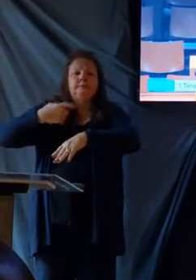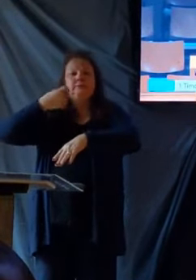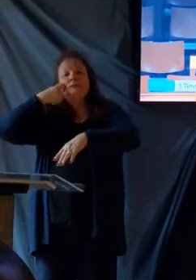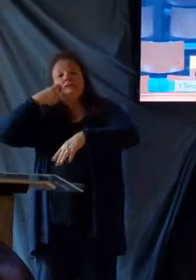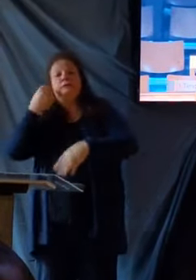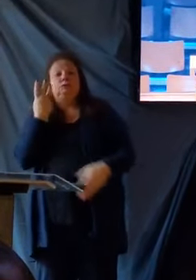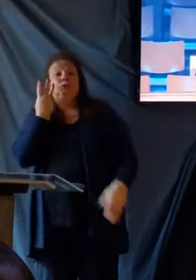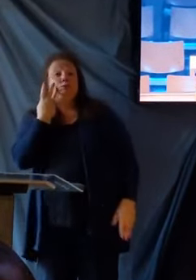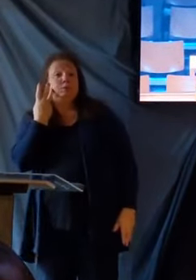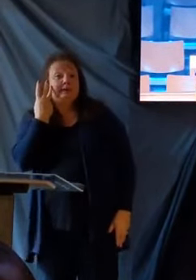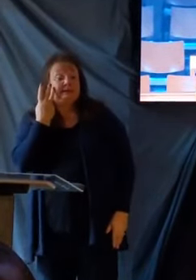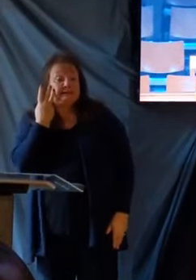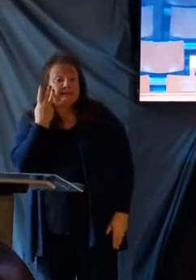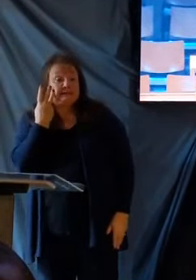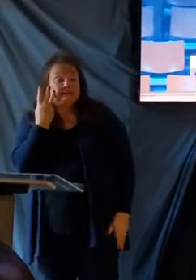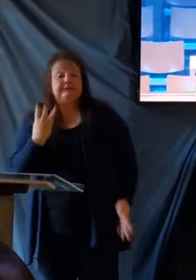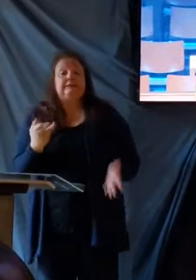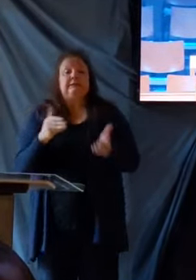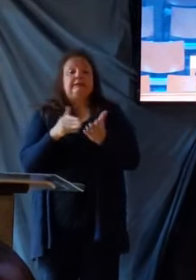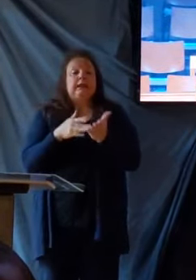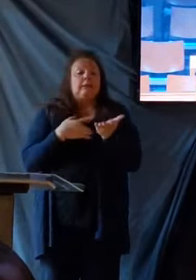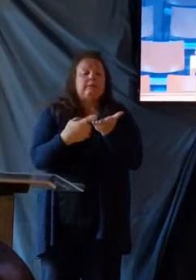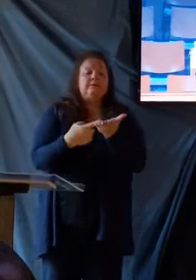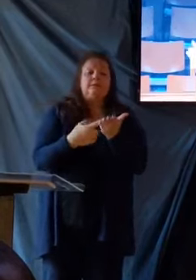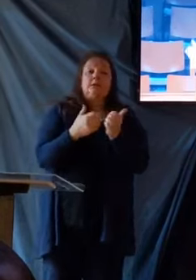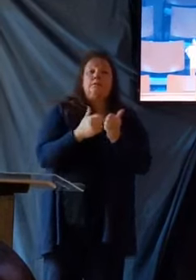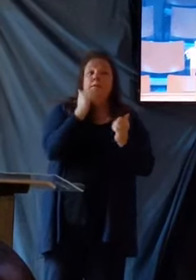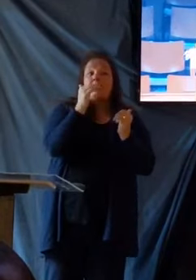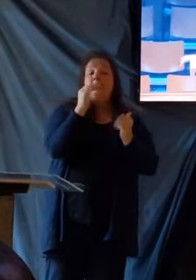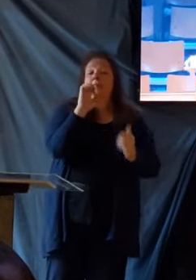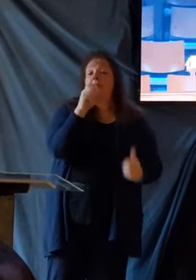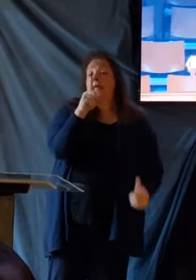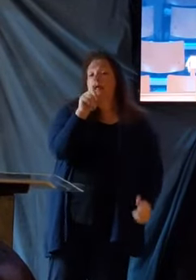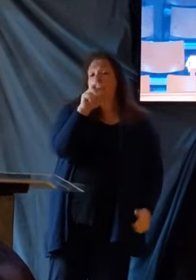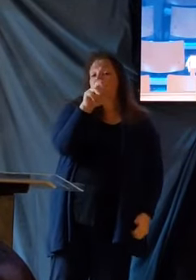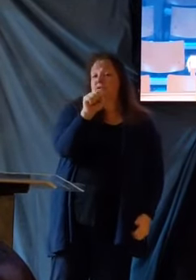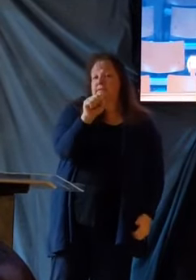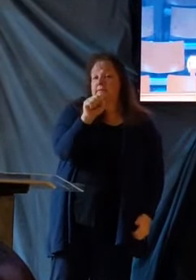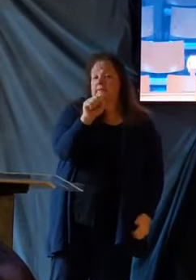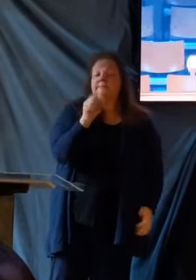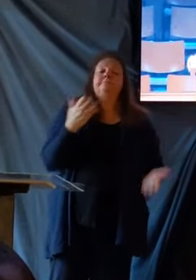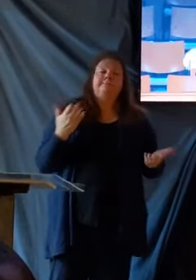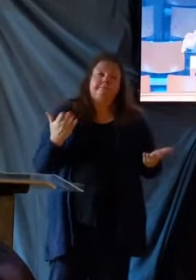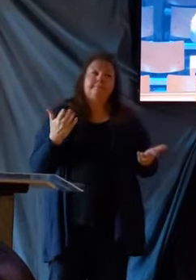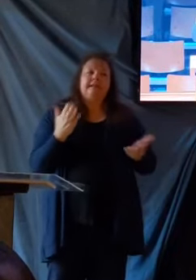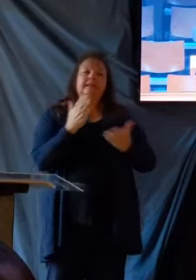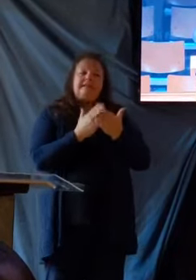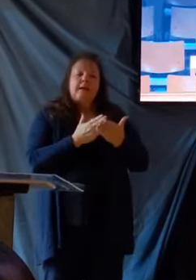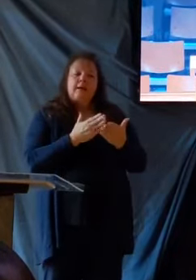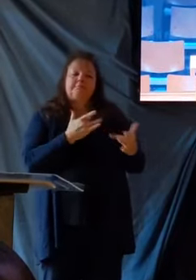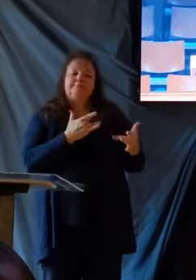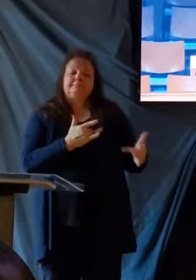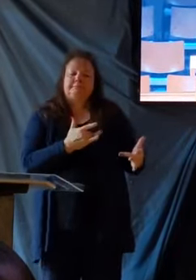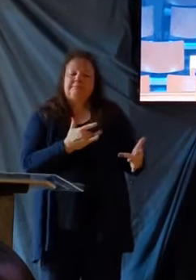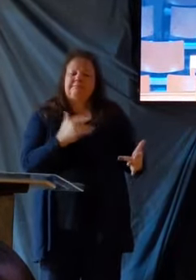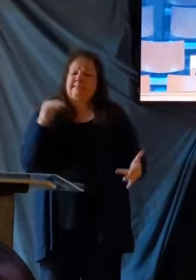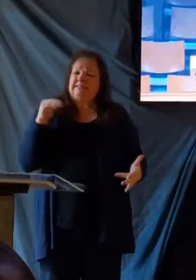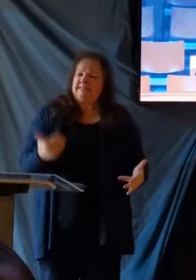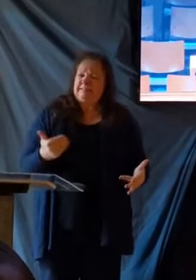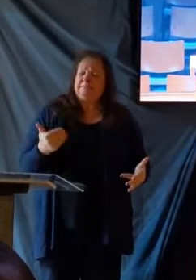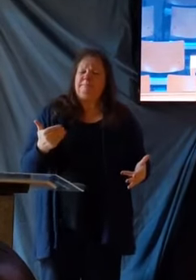wine. And again, we talked about this with elders, and some of these qualifications seem to